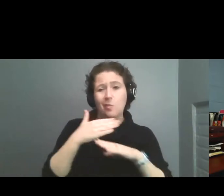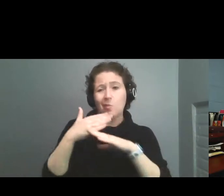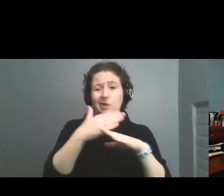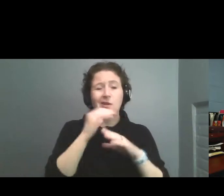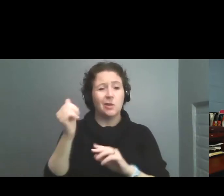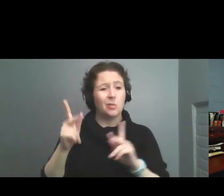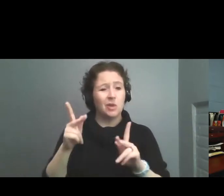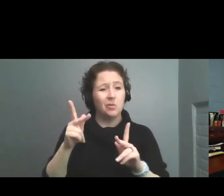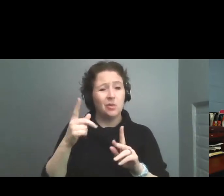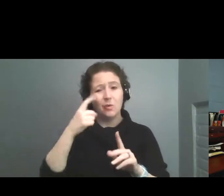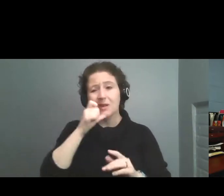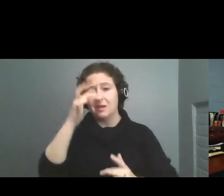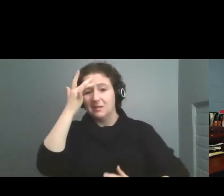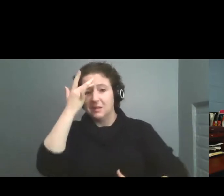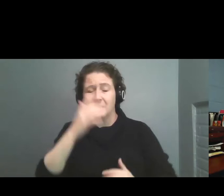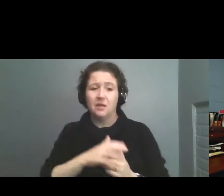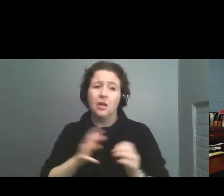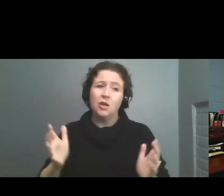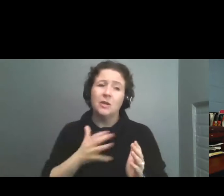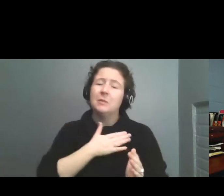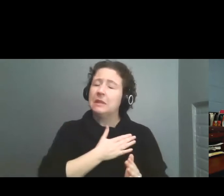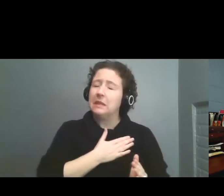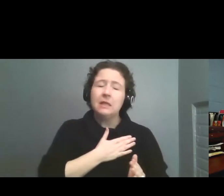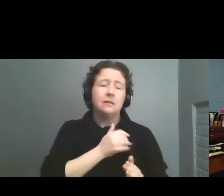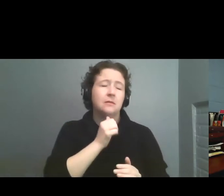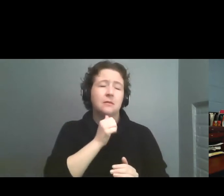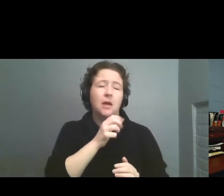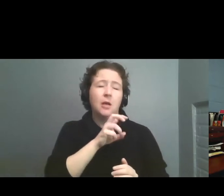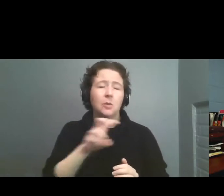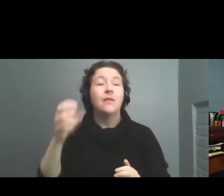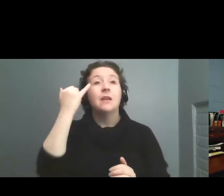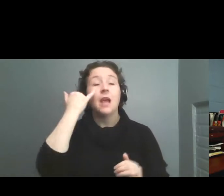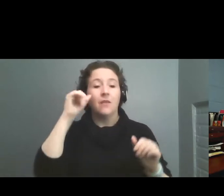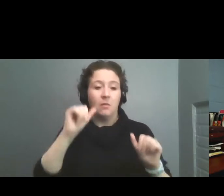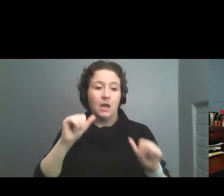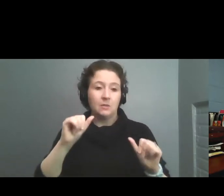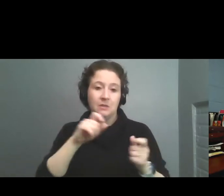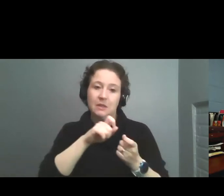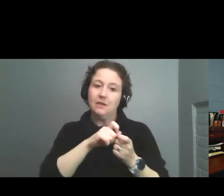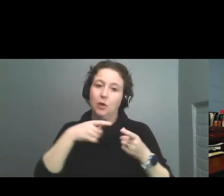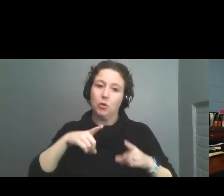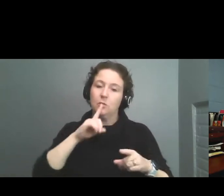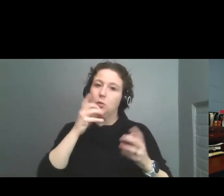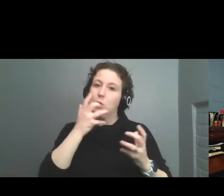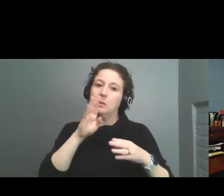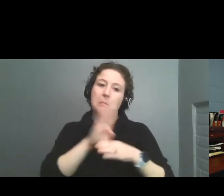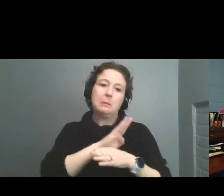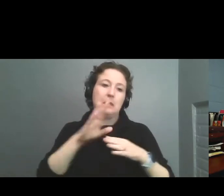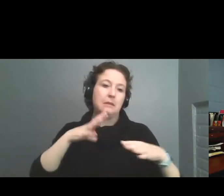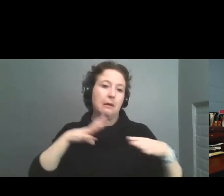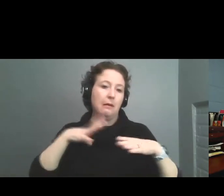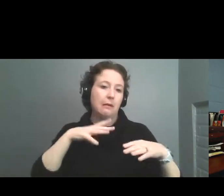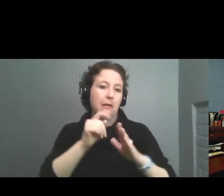COVID-19. We encourage you to avoid travel as much as possible, especially during the busy travel season. If you